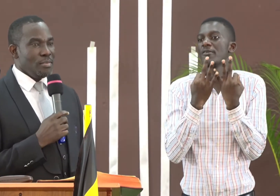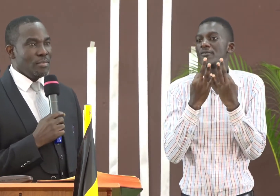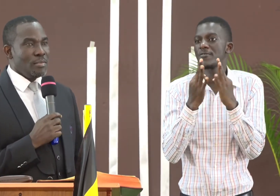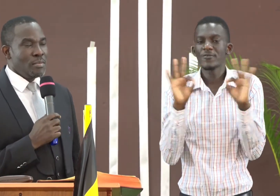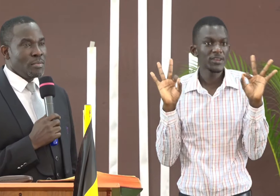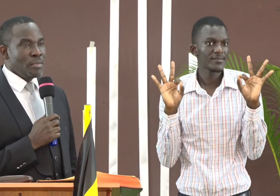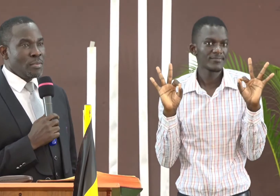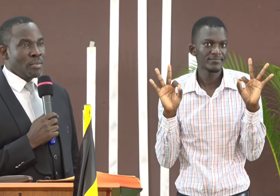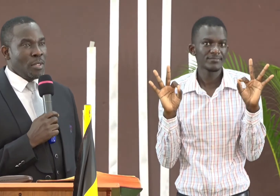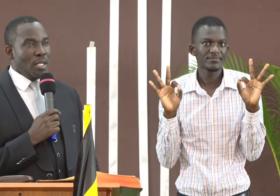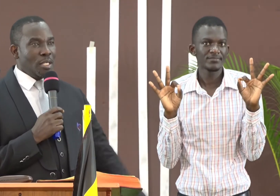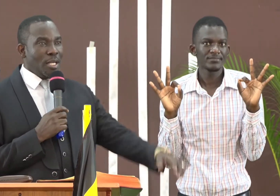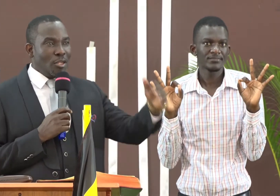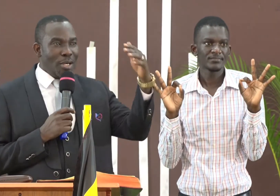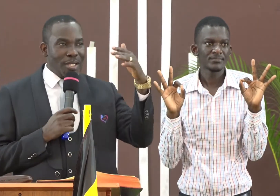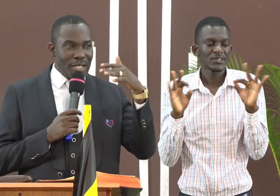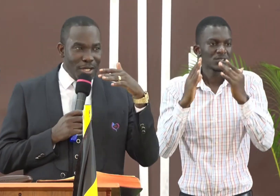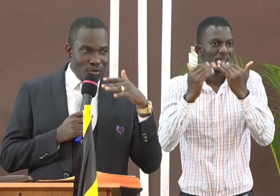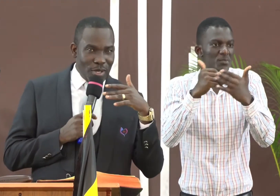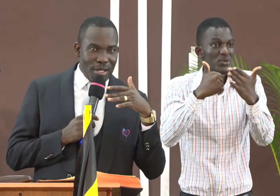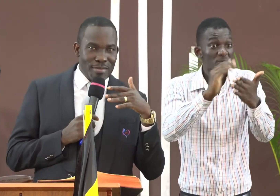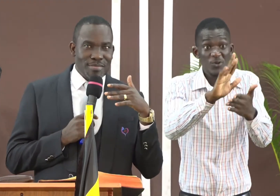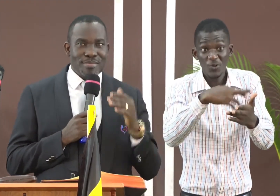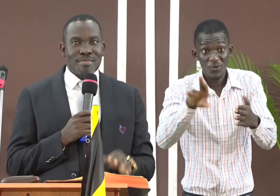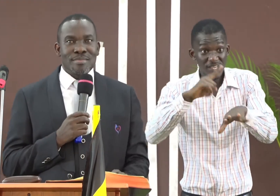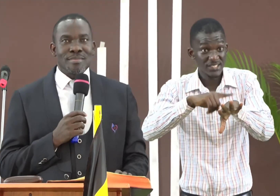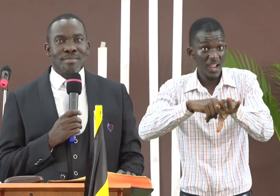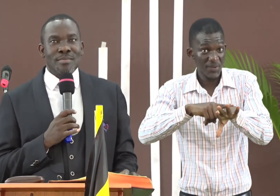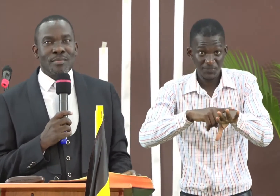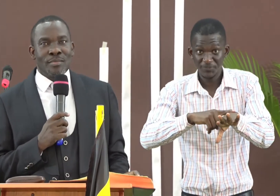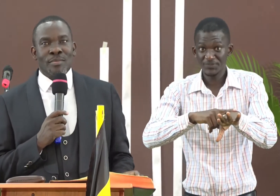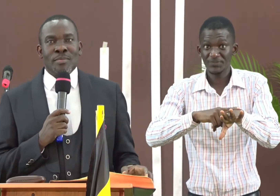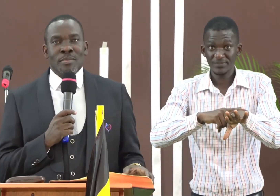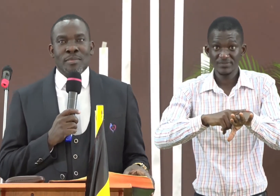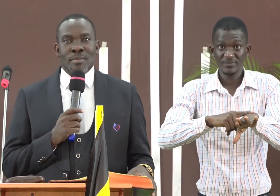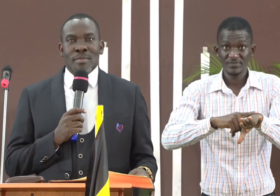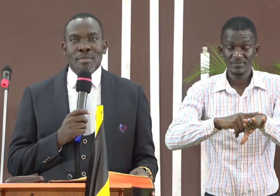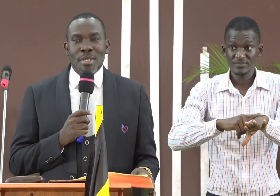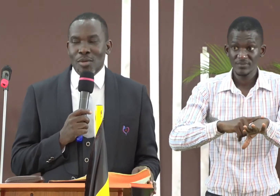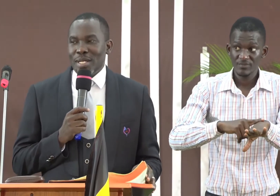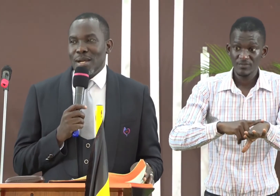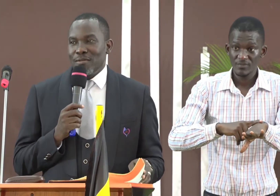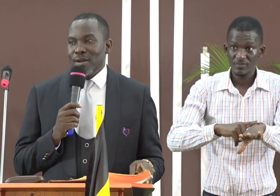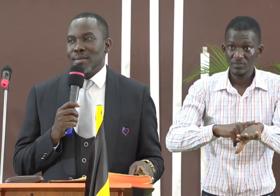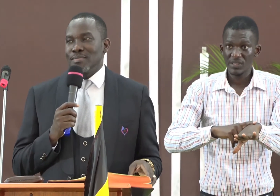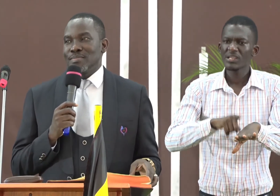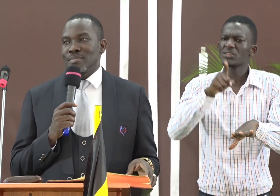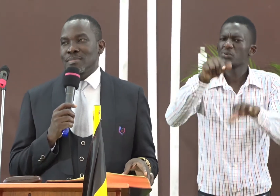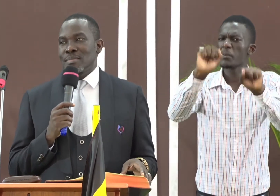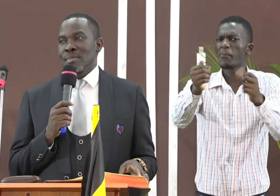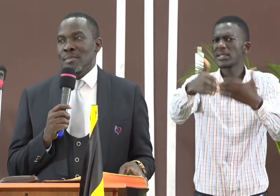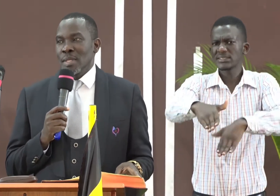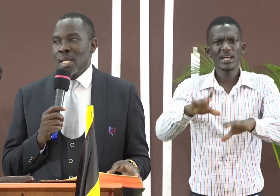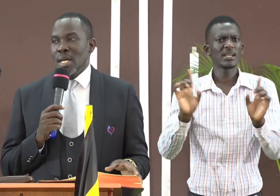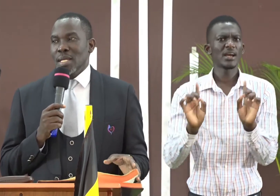truth and you will be free. Kiseera kyo nga tekinnatuuka. When your time has not yet come, teweetaaga kufa.